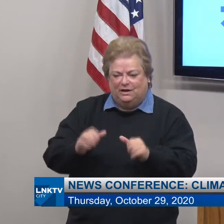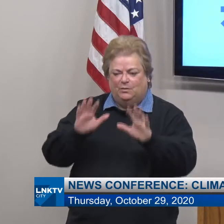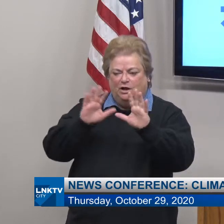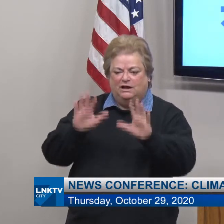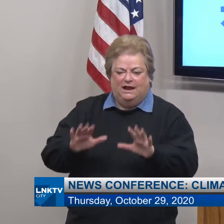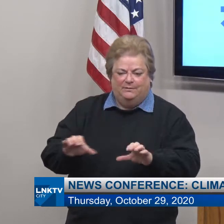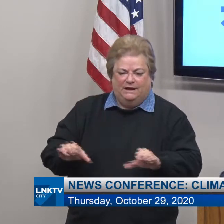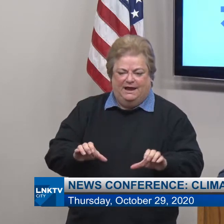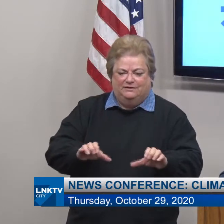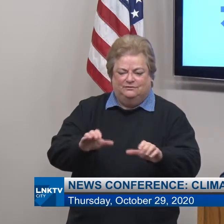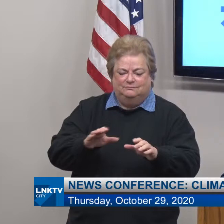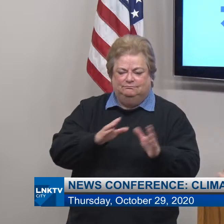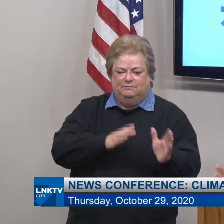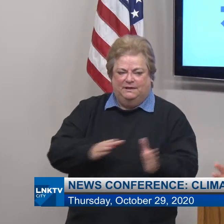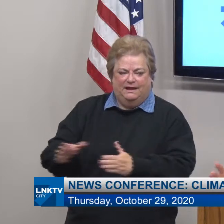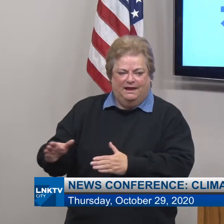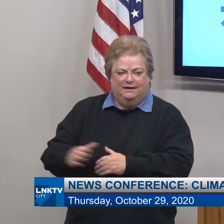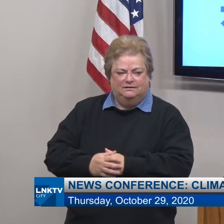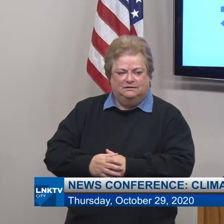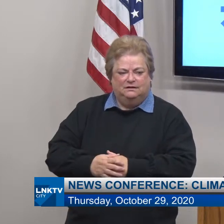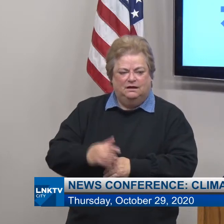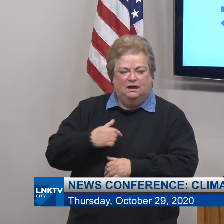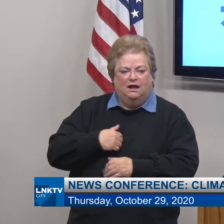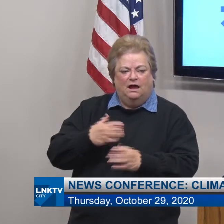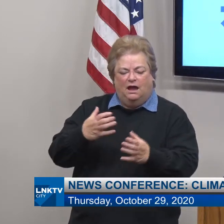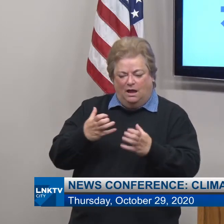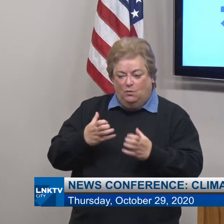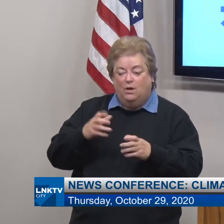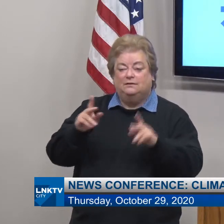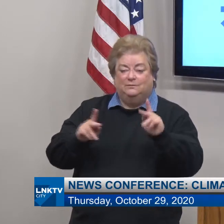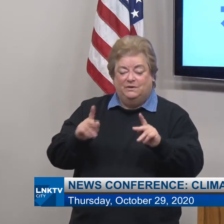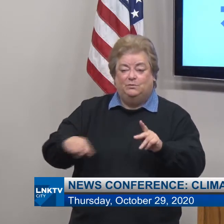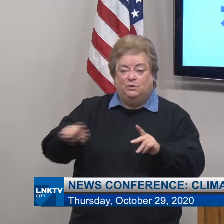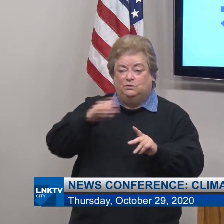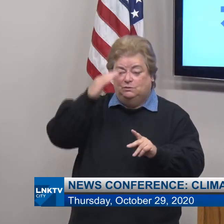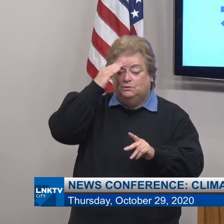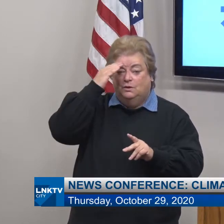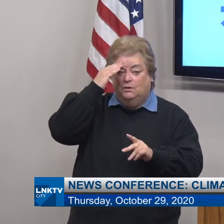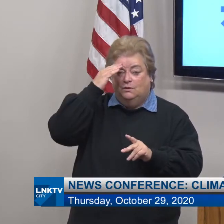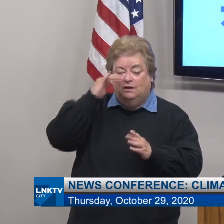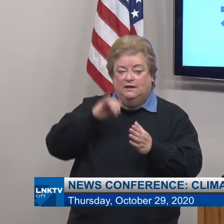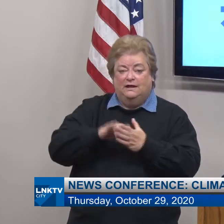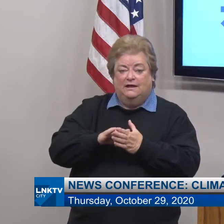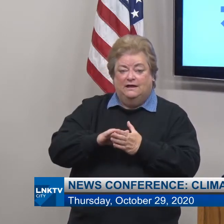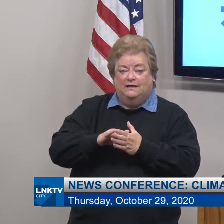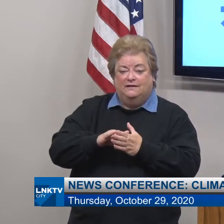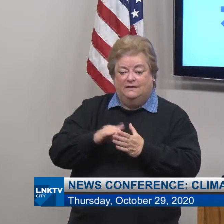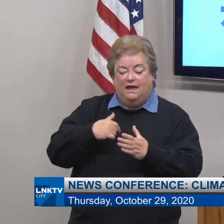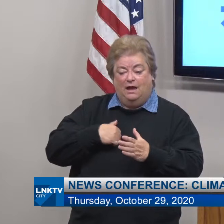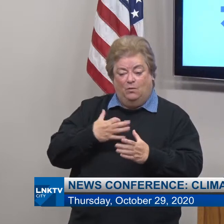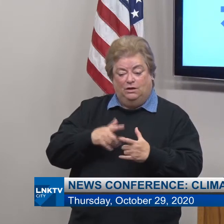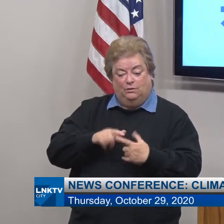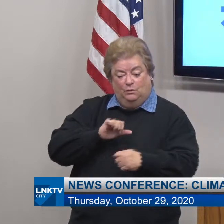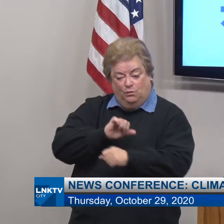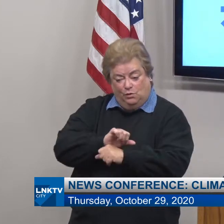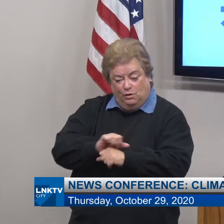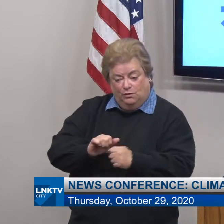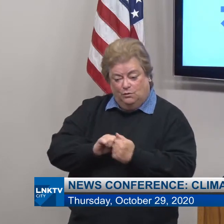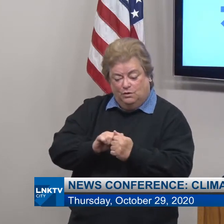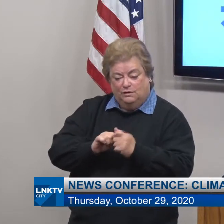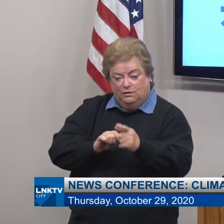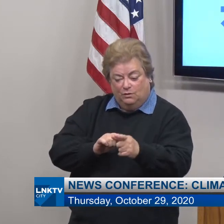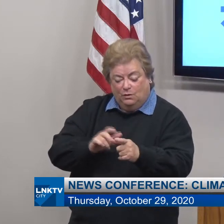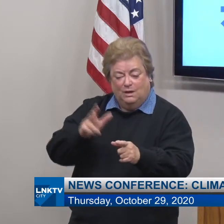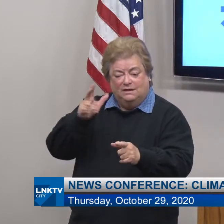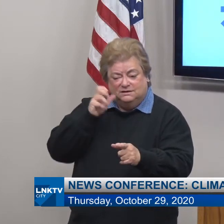plan. I want our citizens to know that I am eager to engage with you and listen